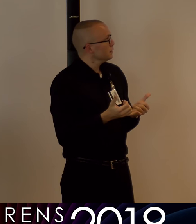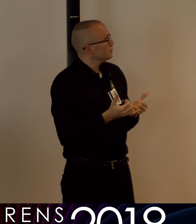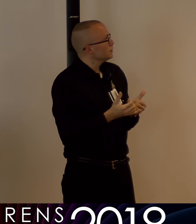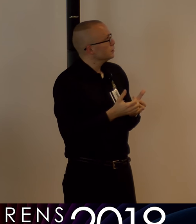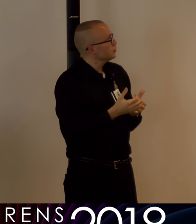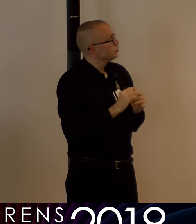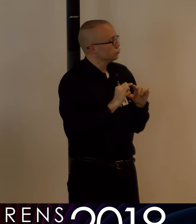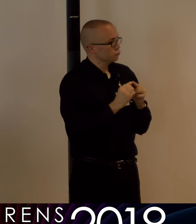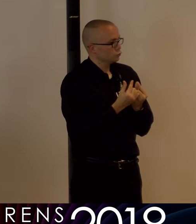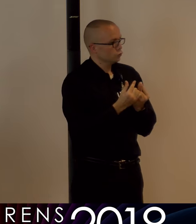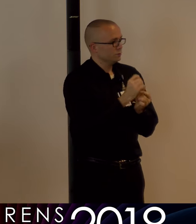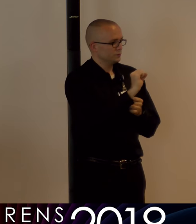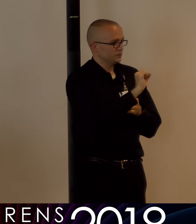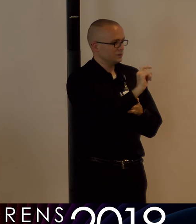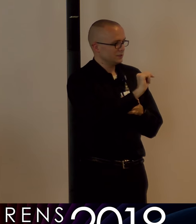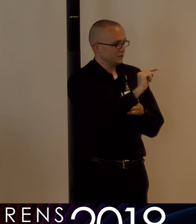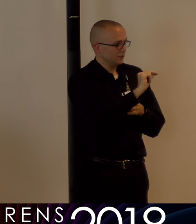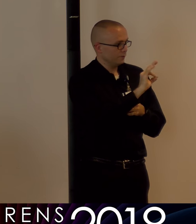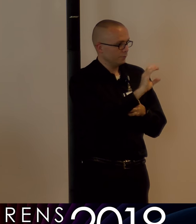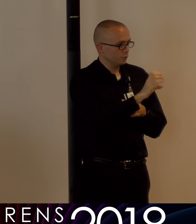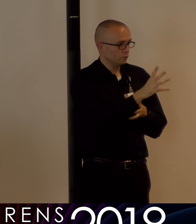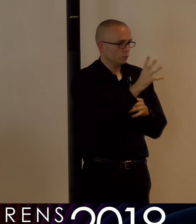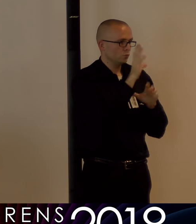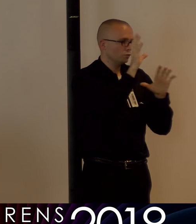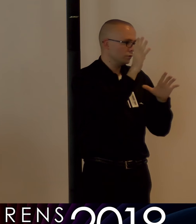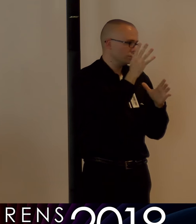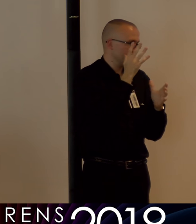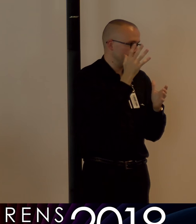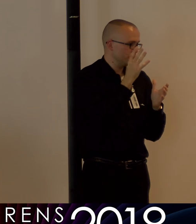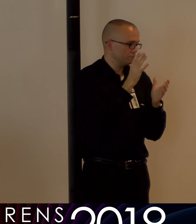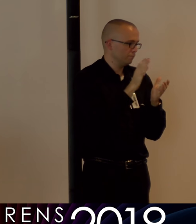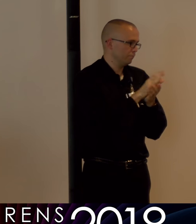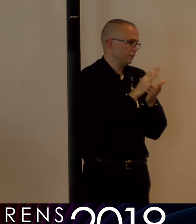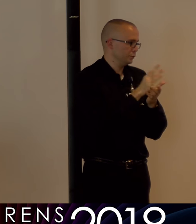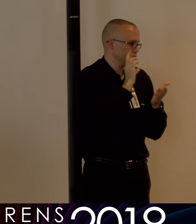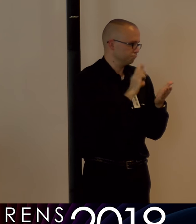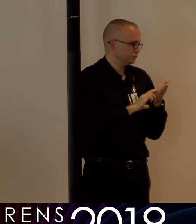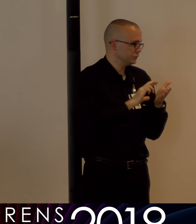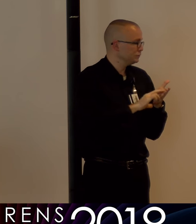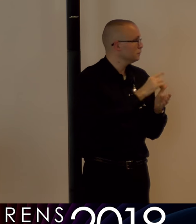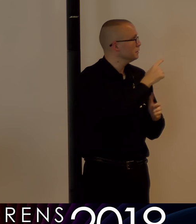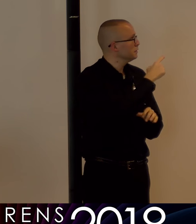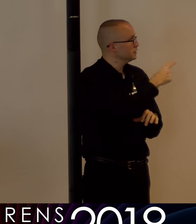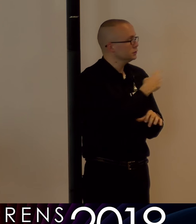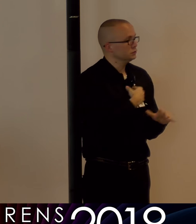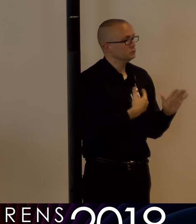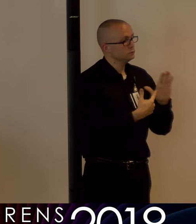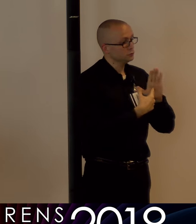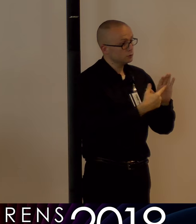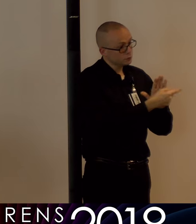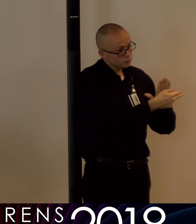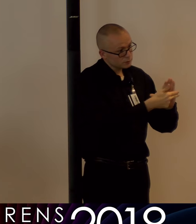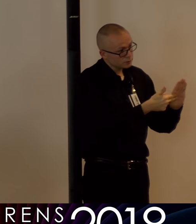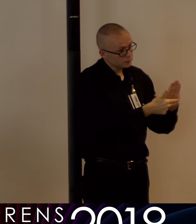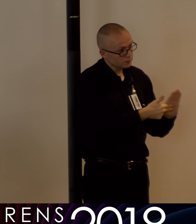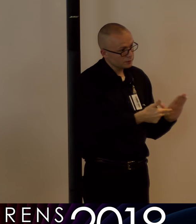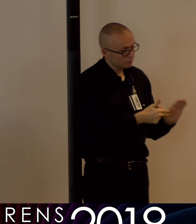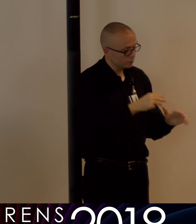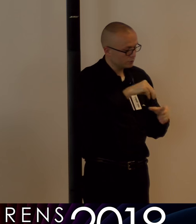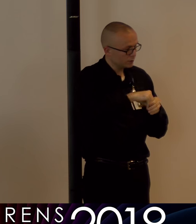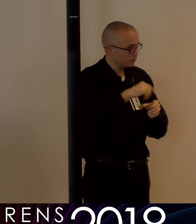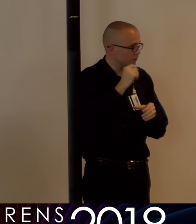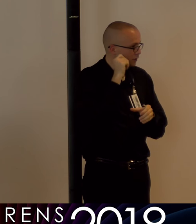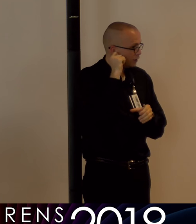group at Stanford published a beautiful paper back in 2015 showing that you could label the inner ear with